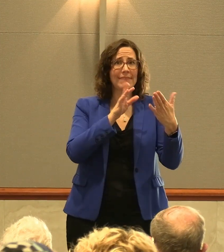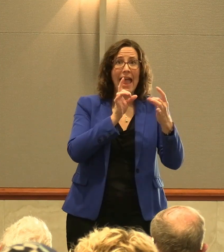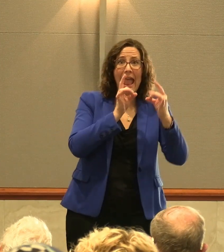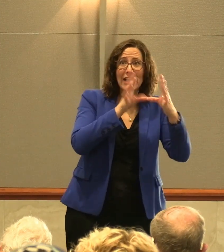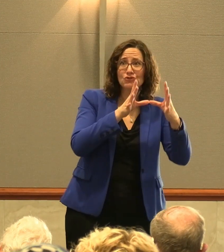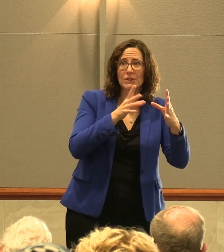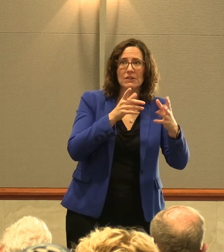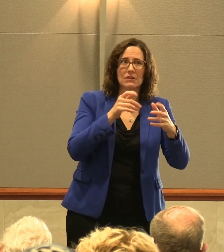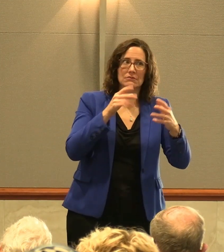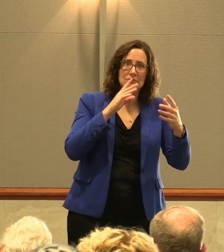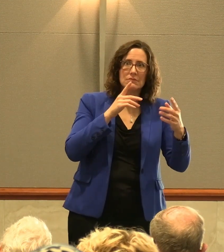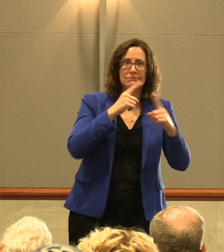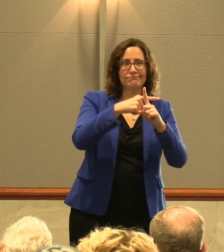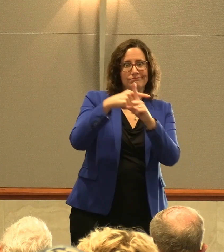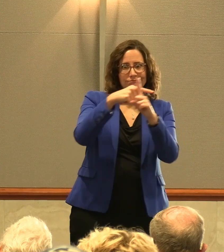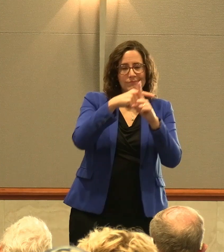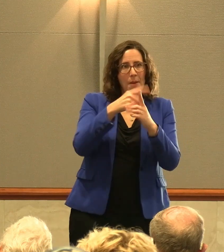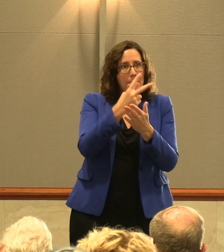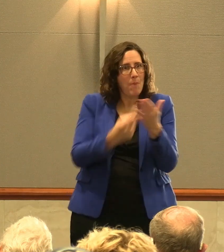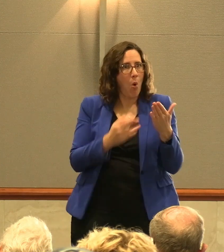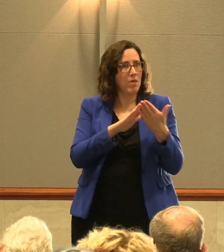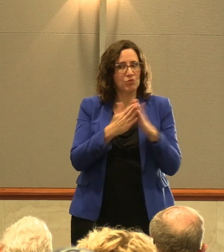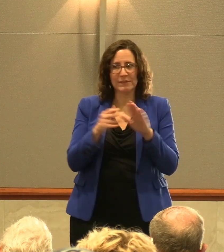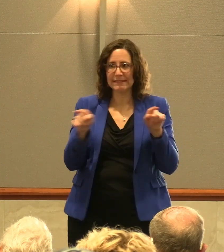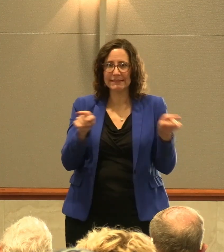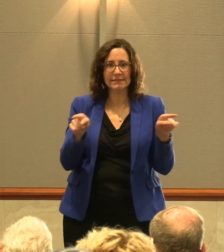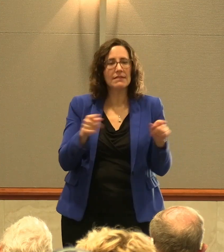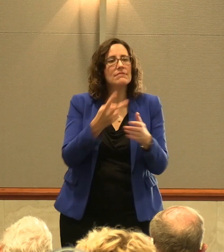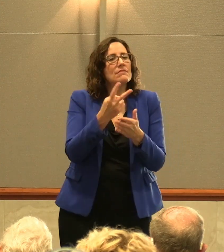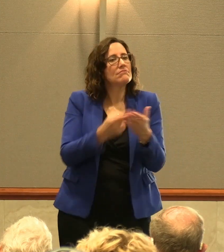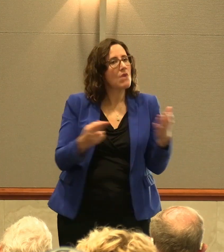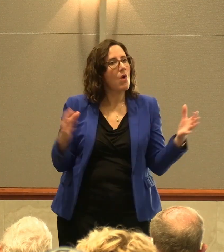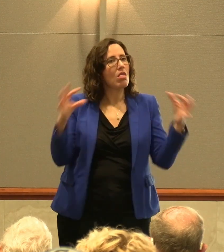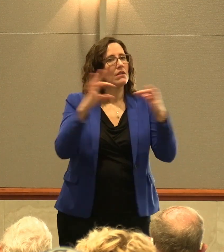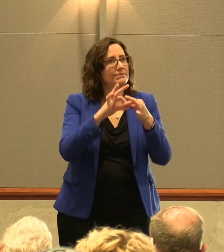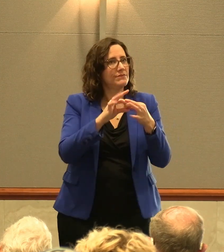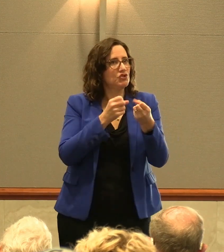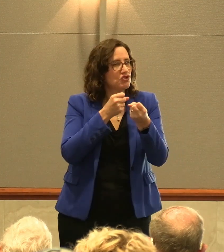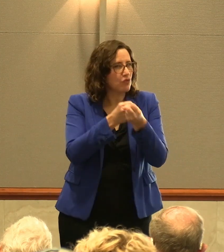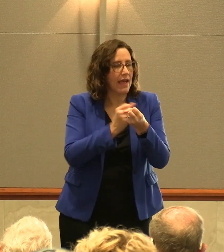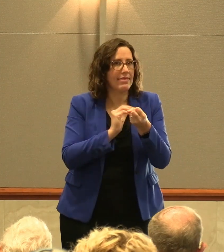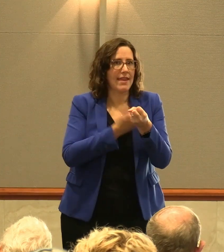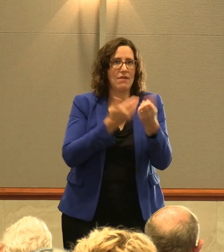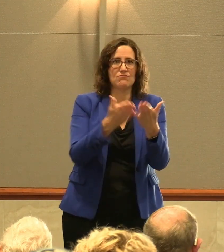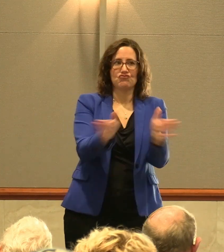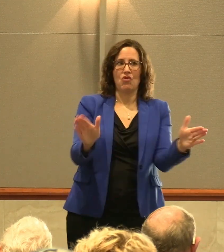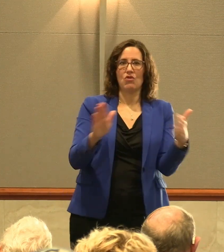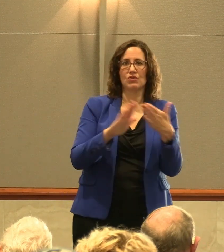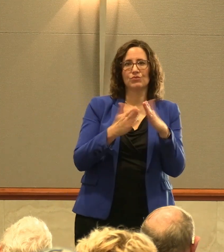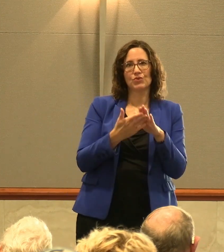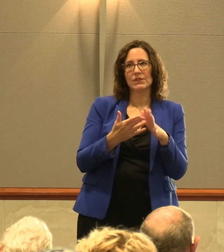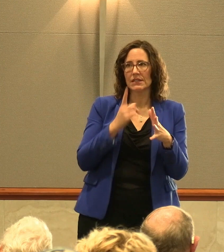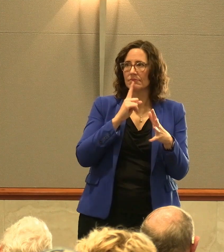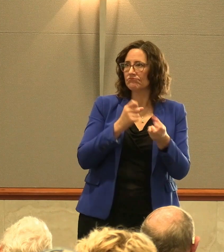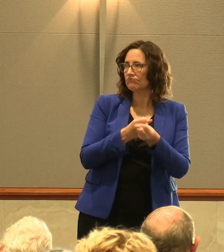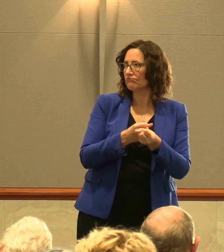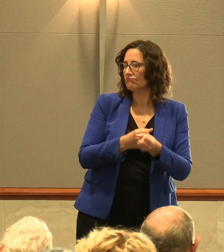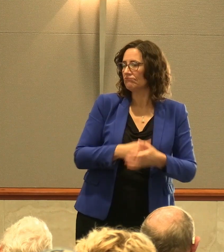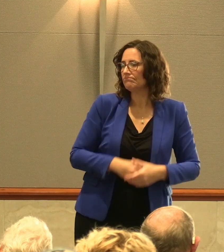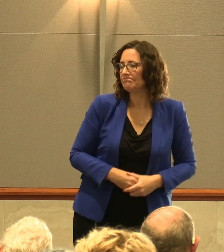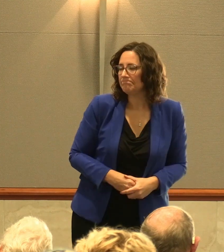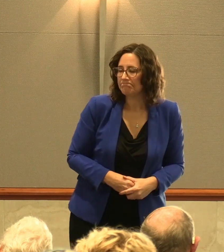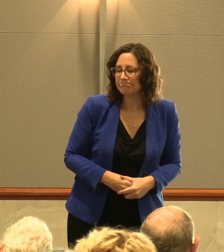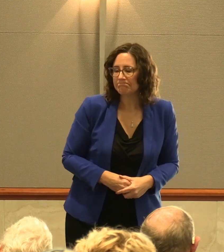targeting our respective communities, but also on joint initiatives that strengthen our broader community. At the